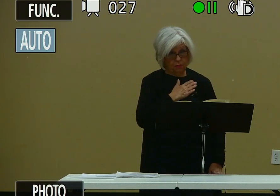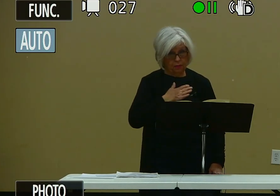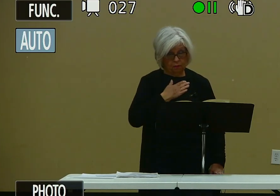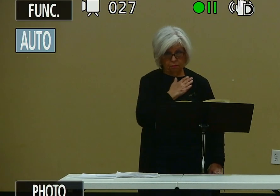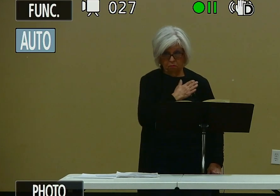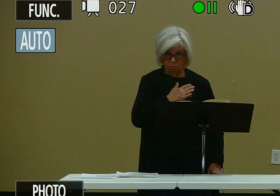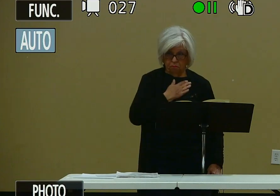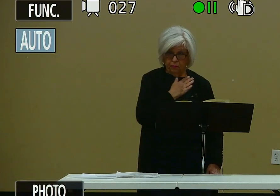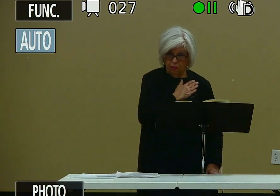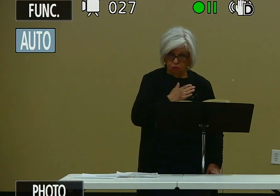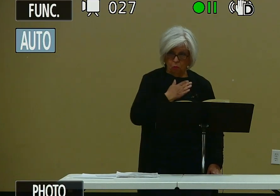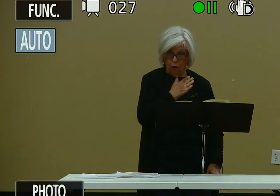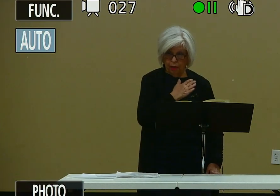something, enjoy.